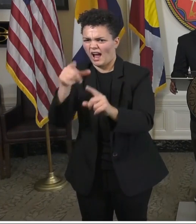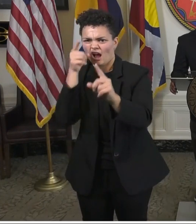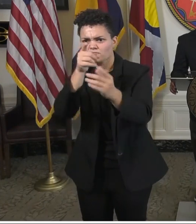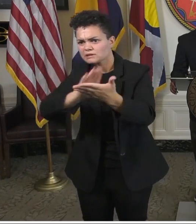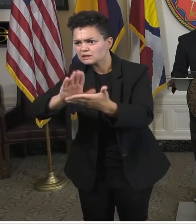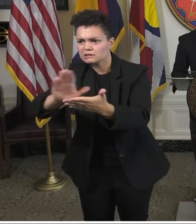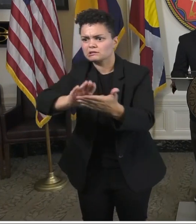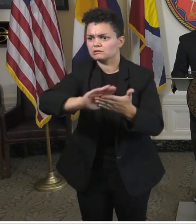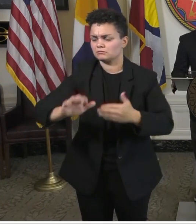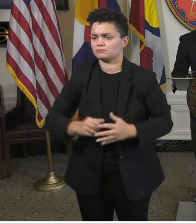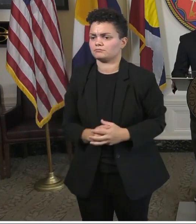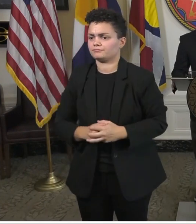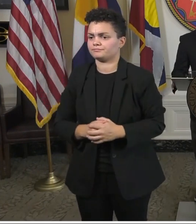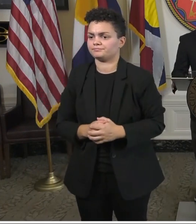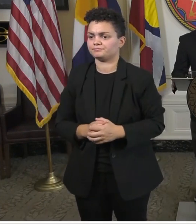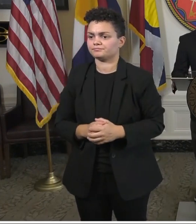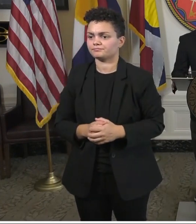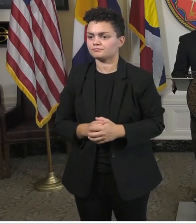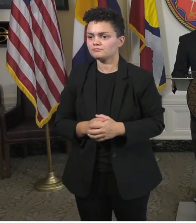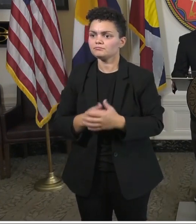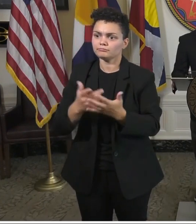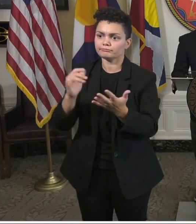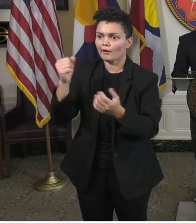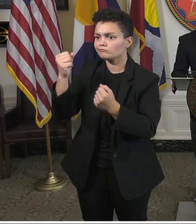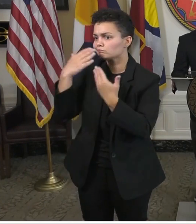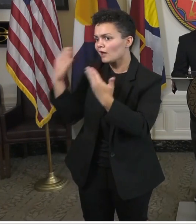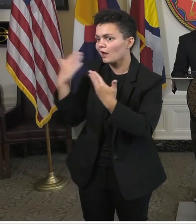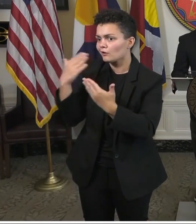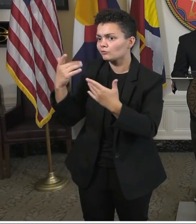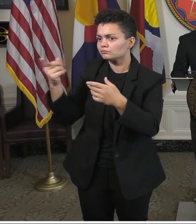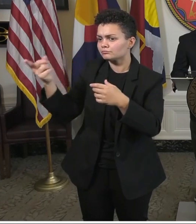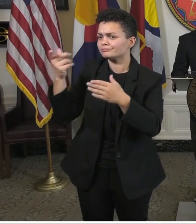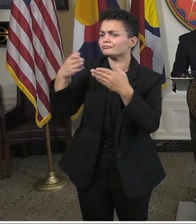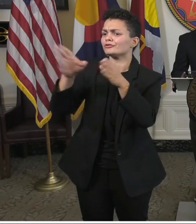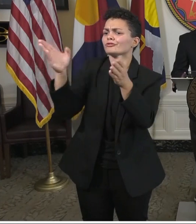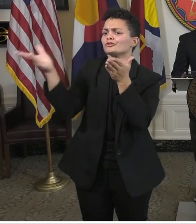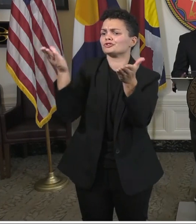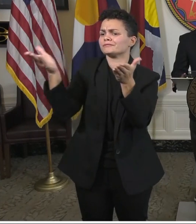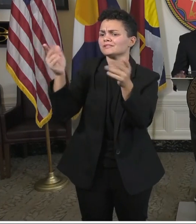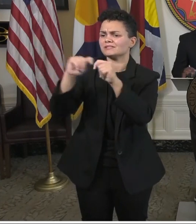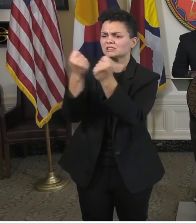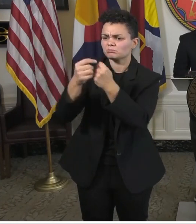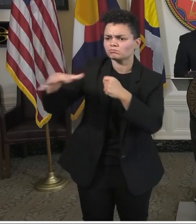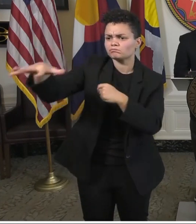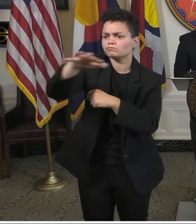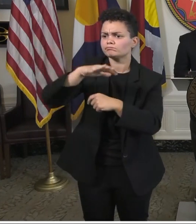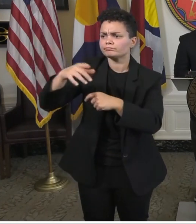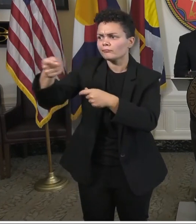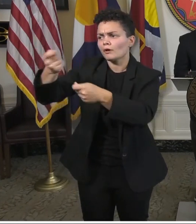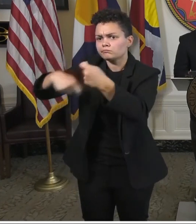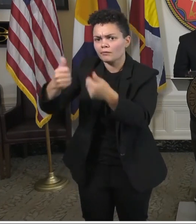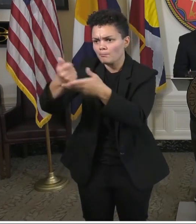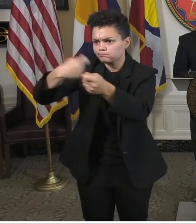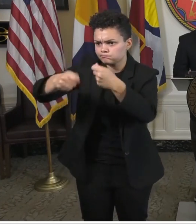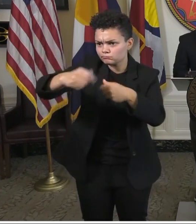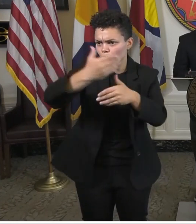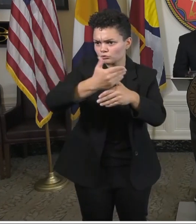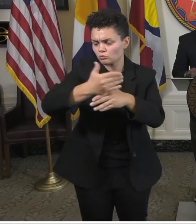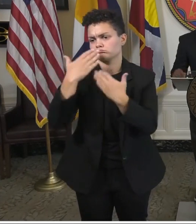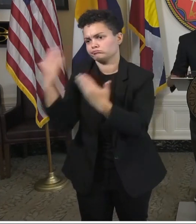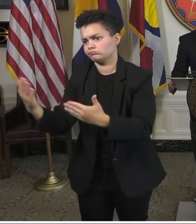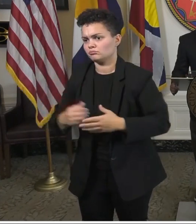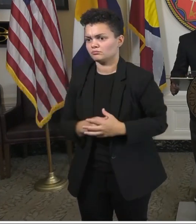thank our general services team that is leading the effort to make sure we are properly replacing these windows. But one of the things that we're doing, and I want to share this with you, is that we are